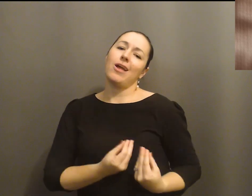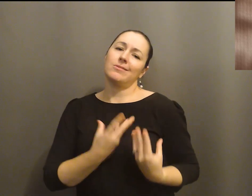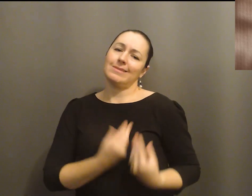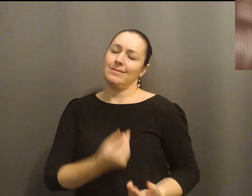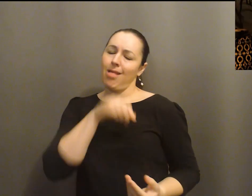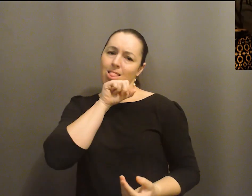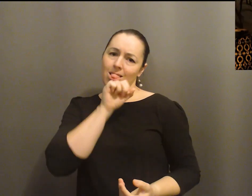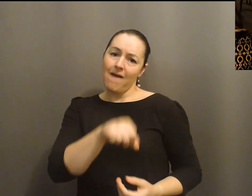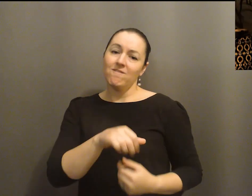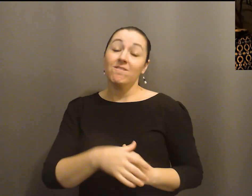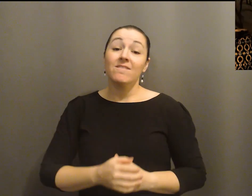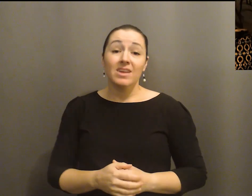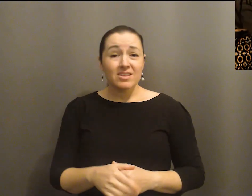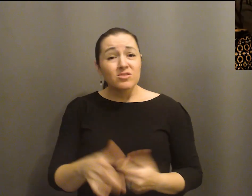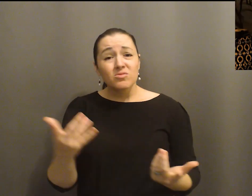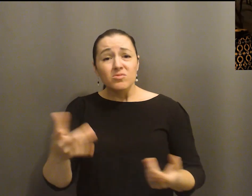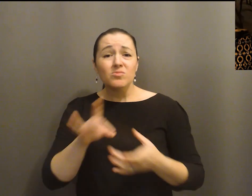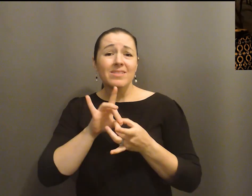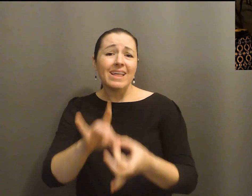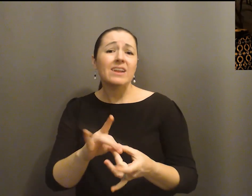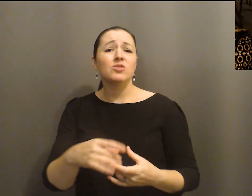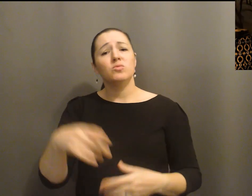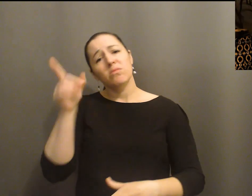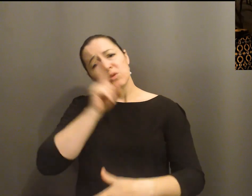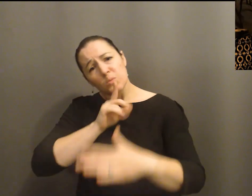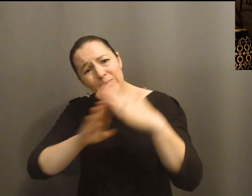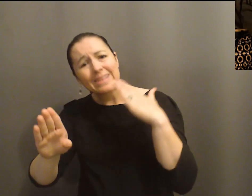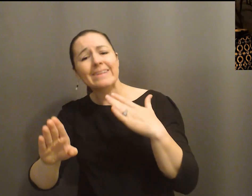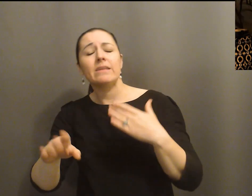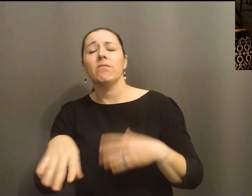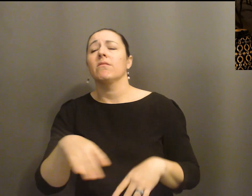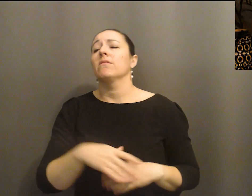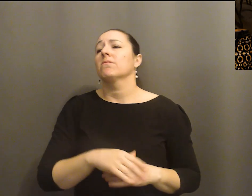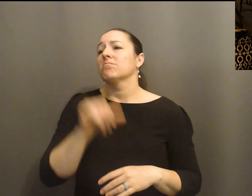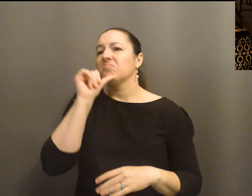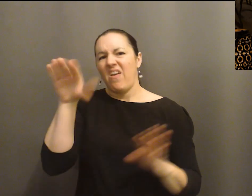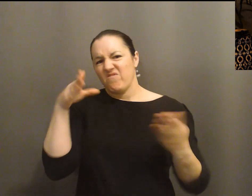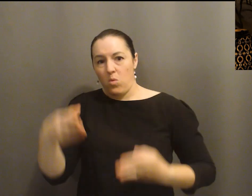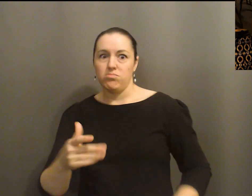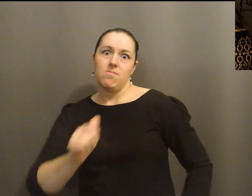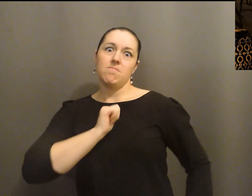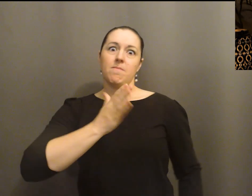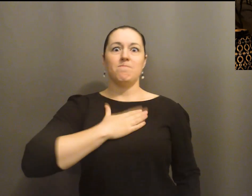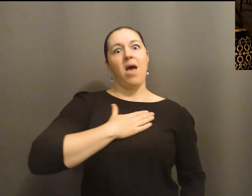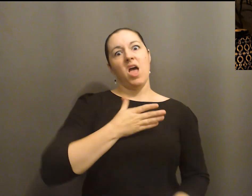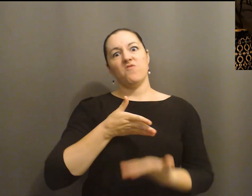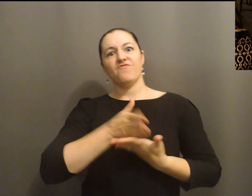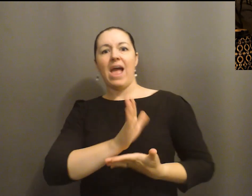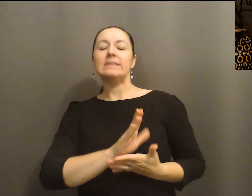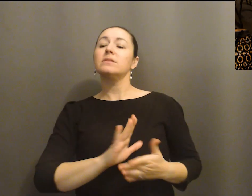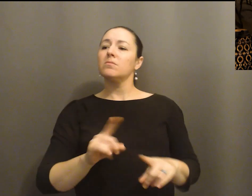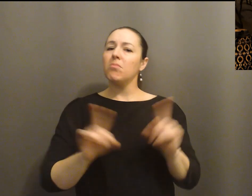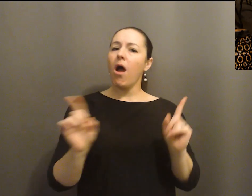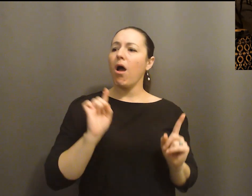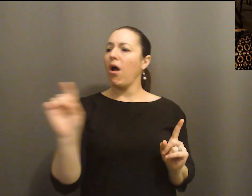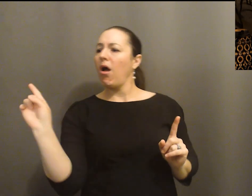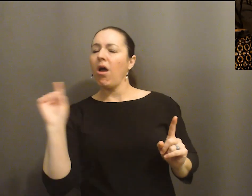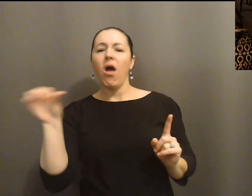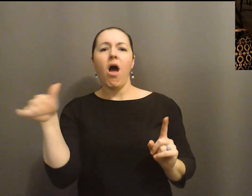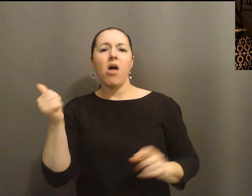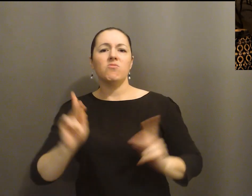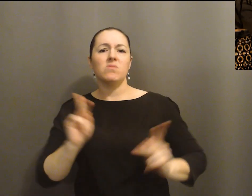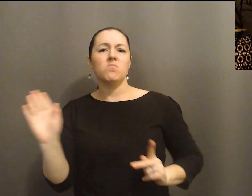this one This is anchored in humility It's not being focused On my rights But on the rights Of others